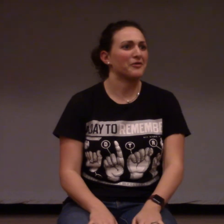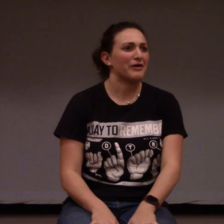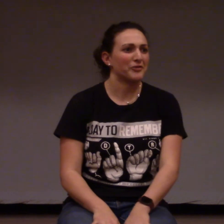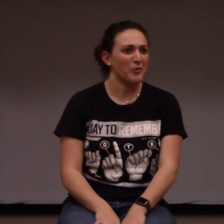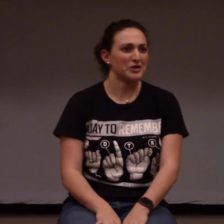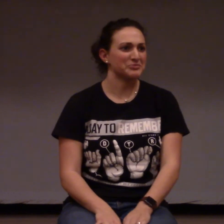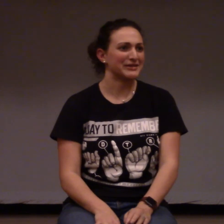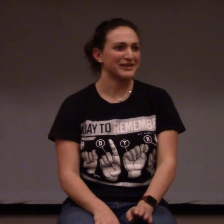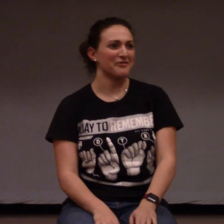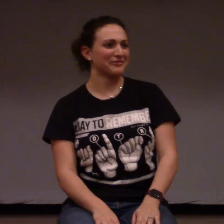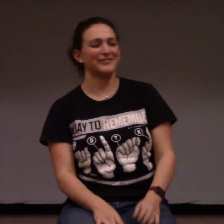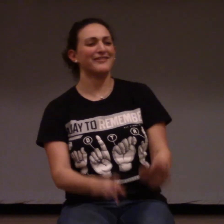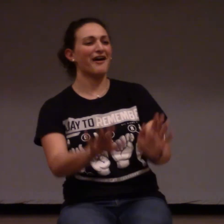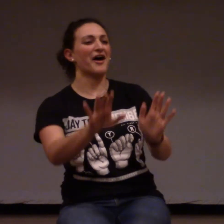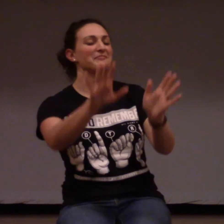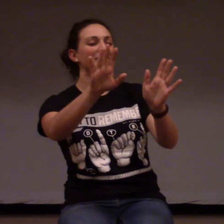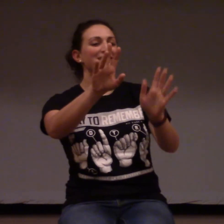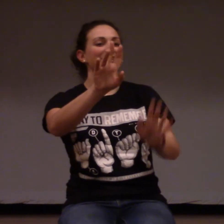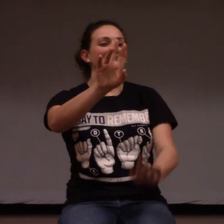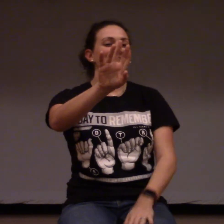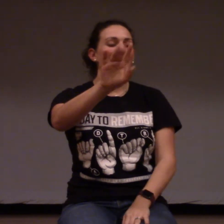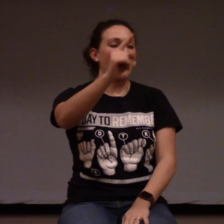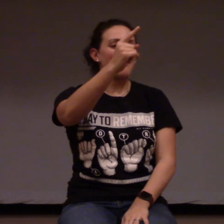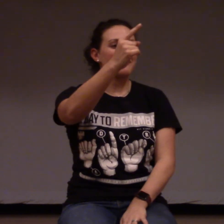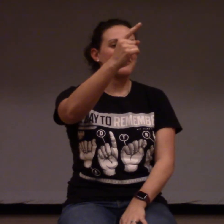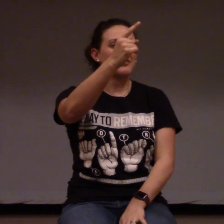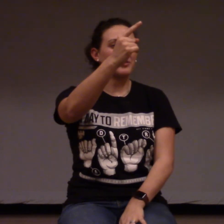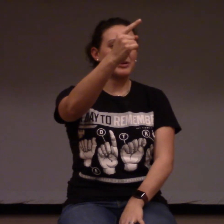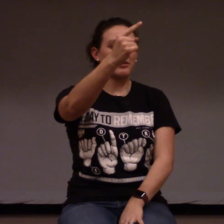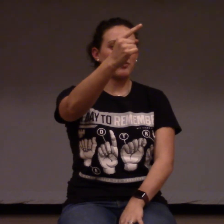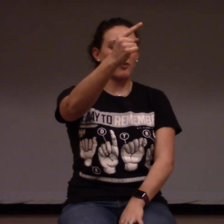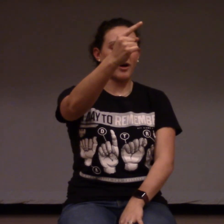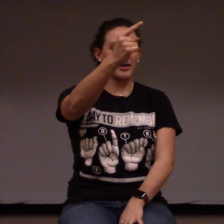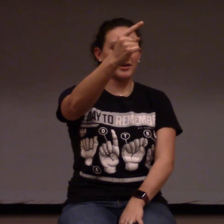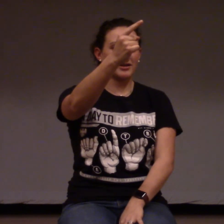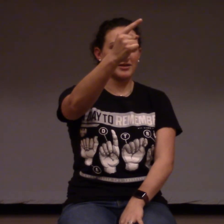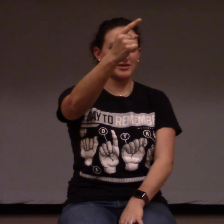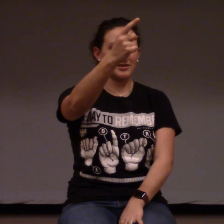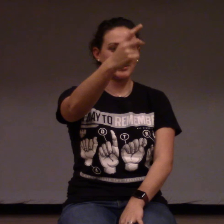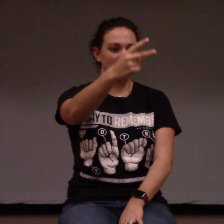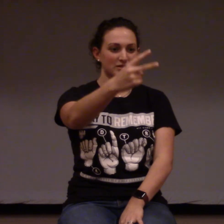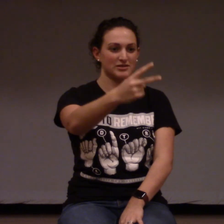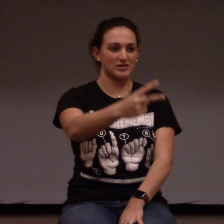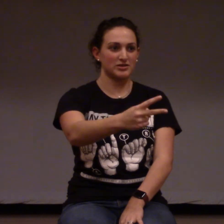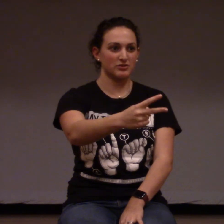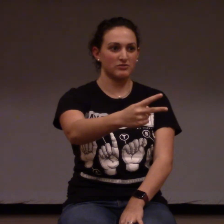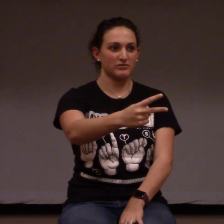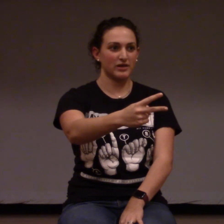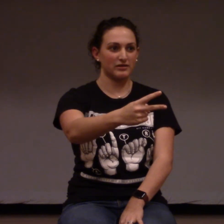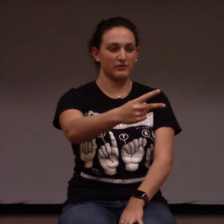ever watch myself. Half would be 1 to 2, like the